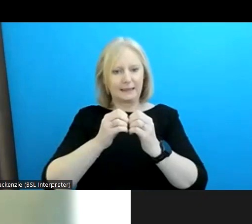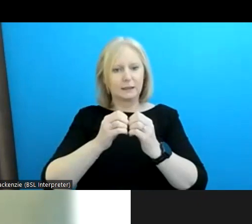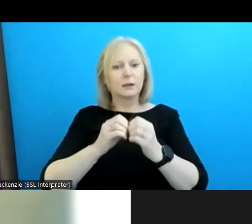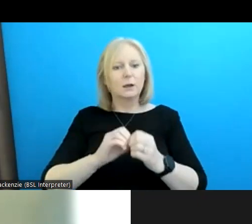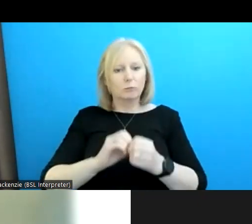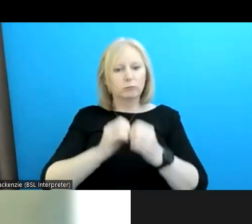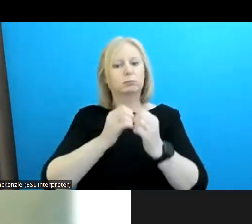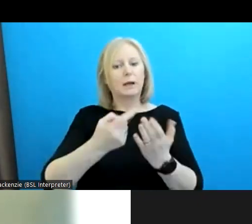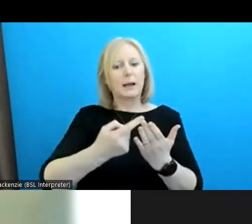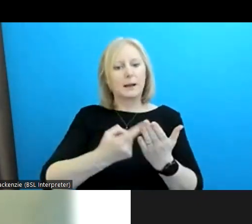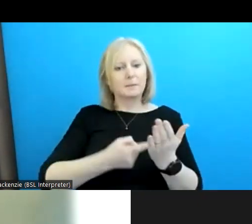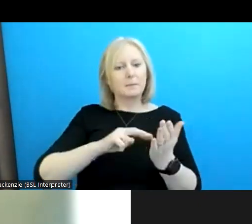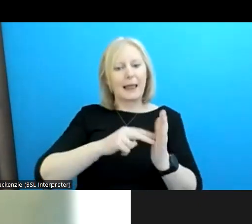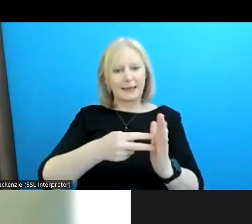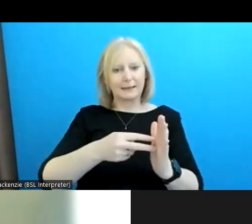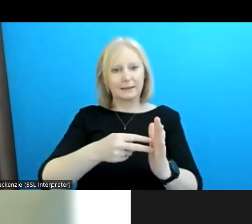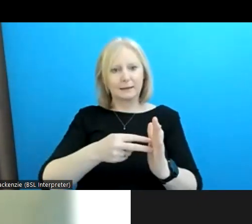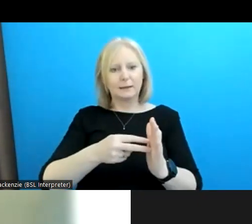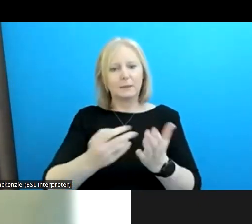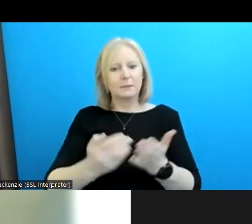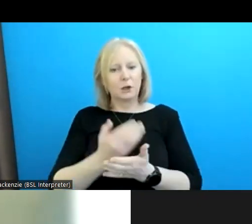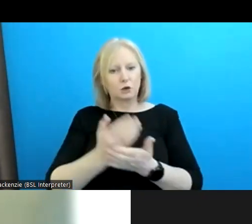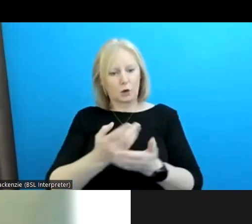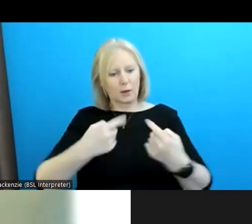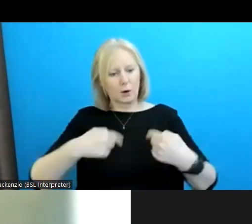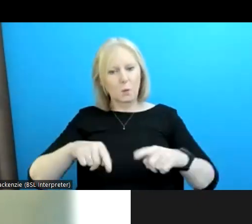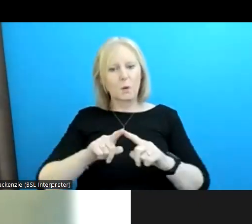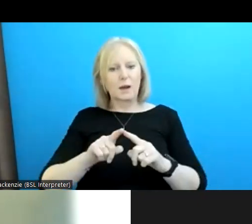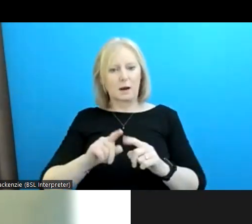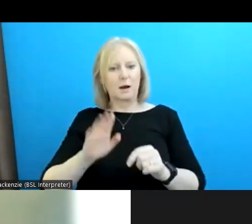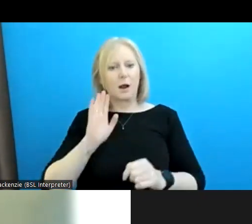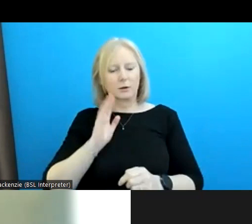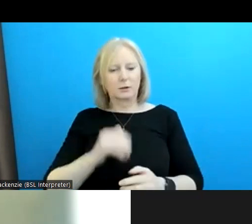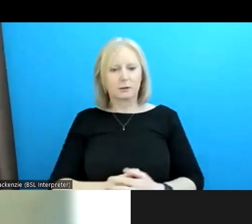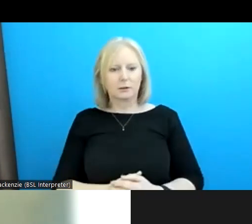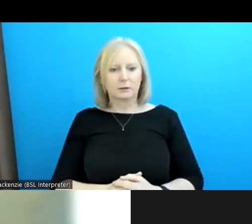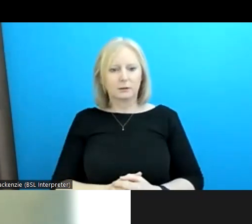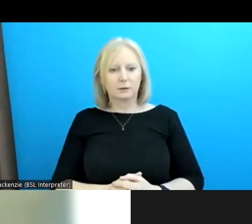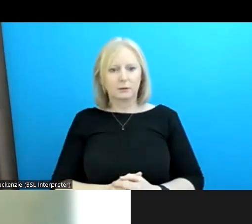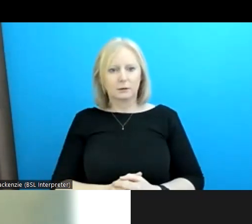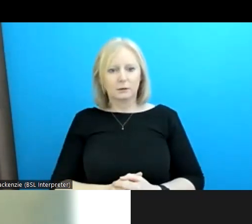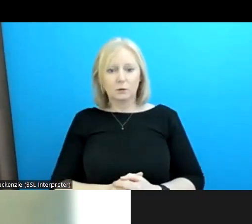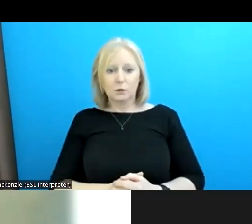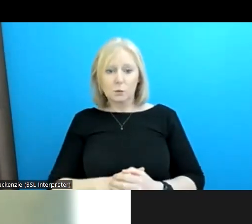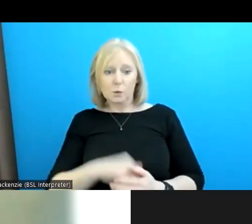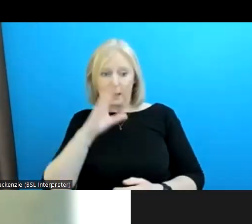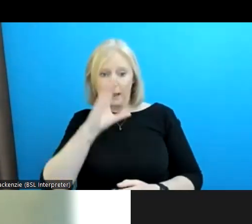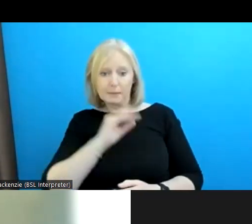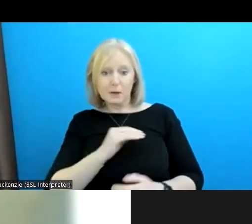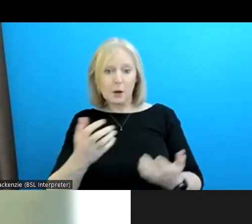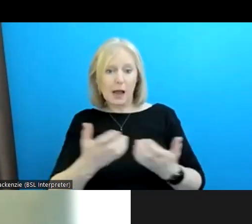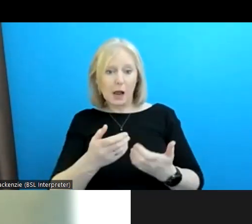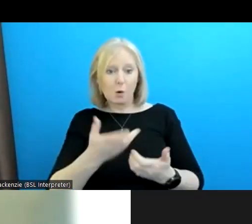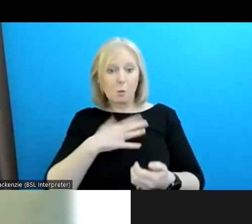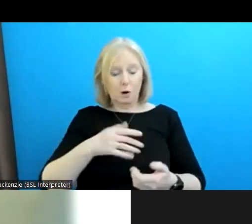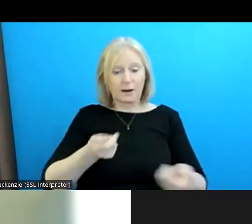we will ensure that we are continued to be heard. So please tell us how you would like that facilitated. We've got our ideas,